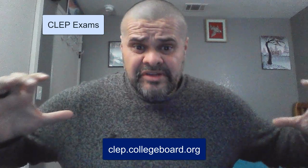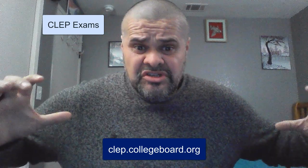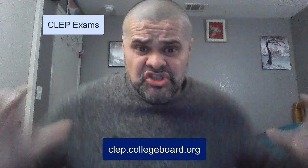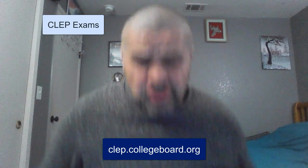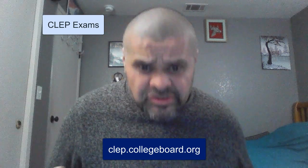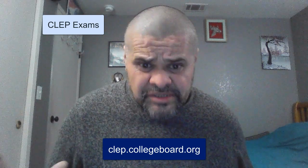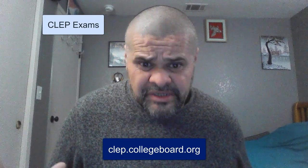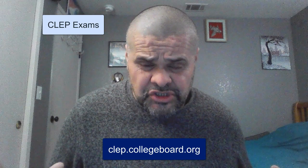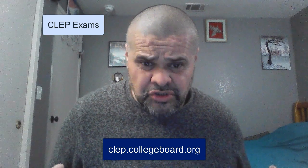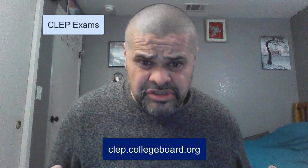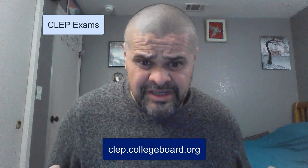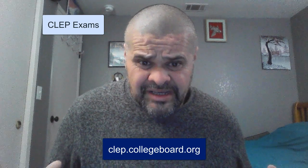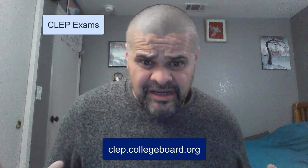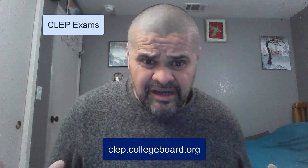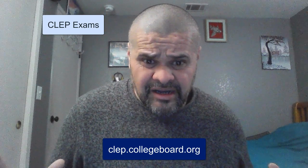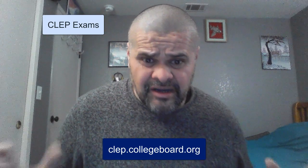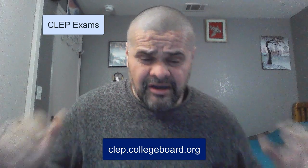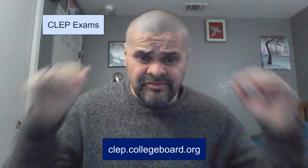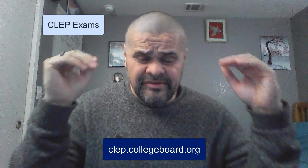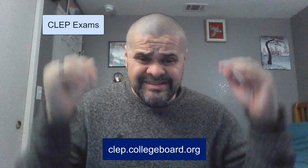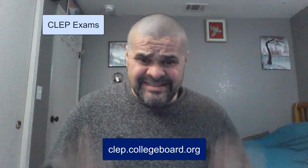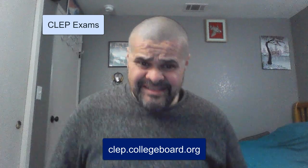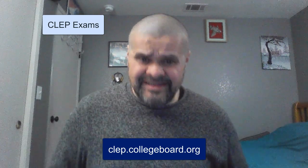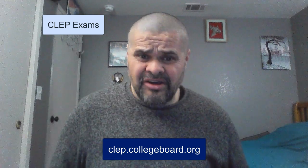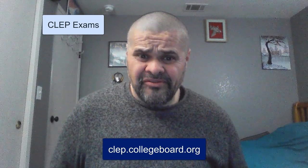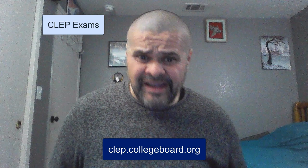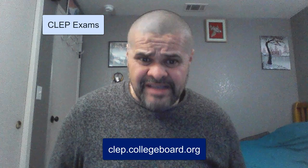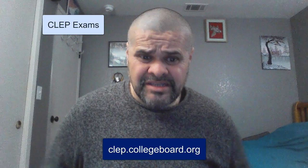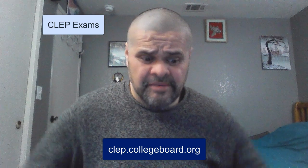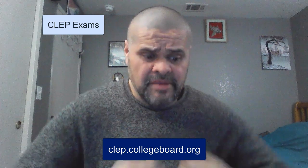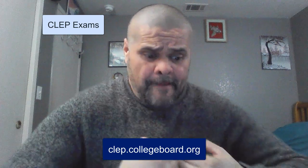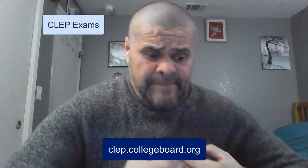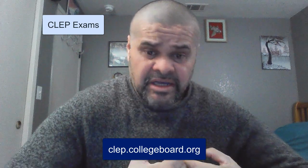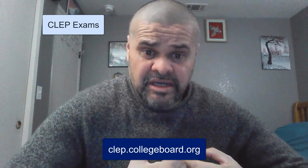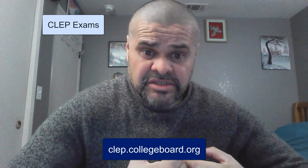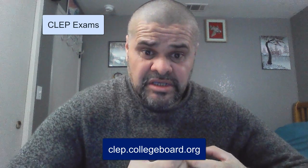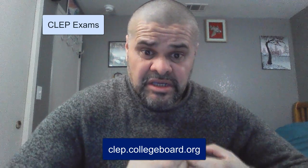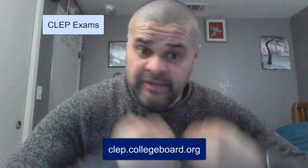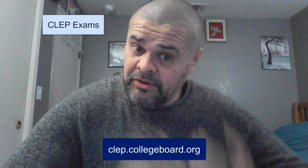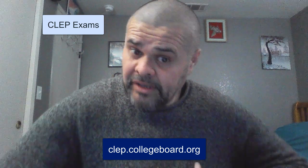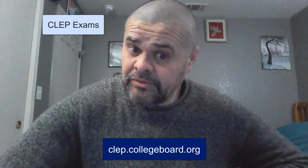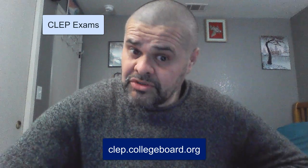even 2 semesters of class time, because if you're able